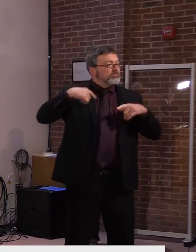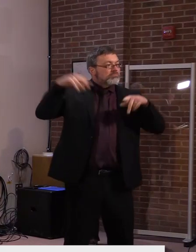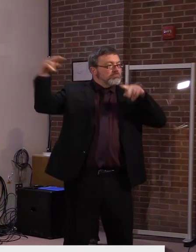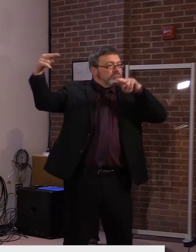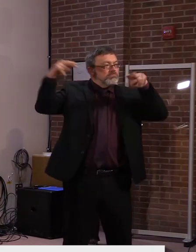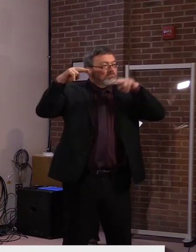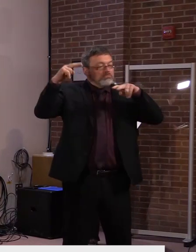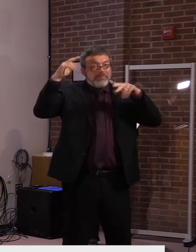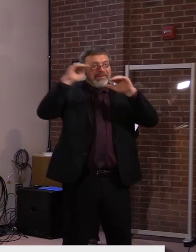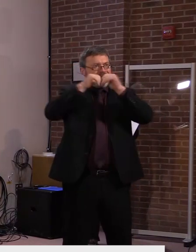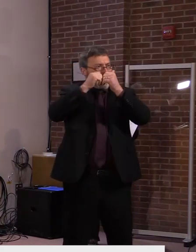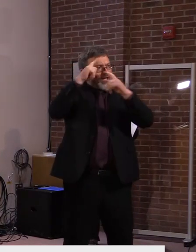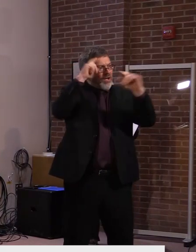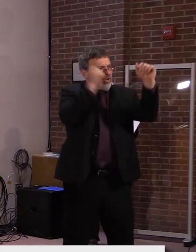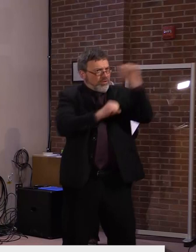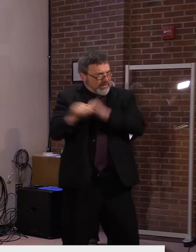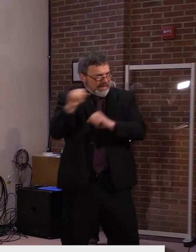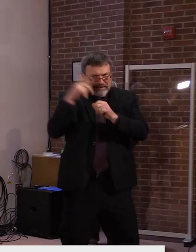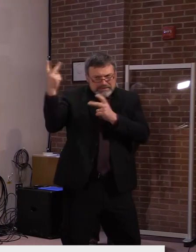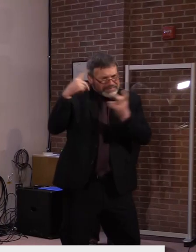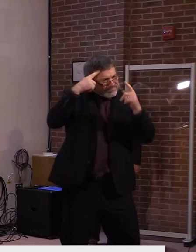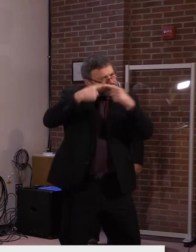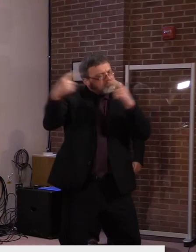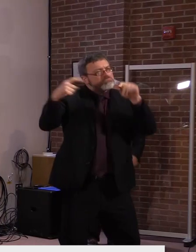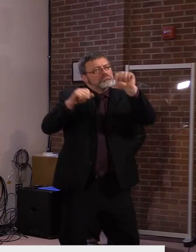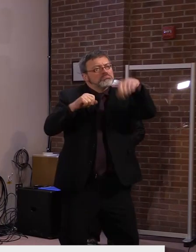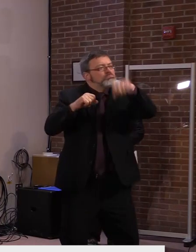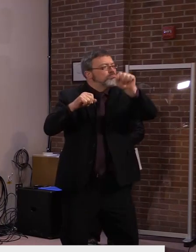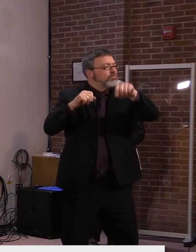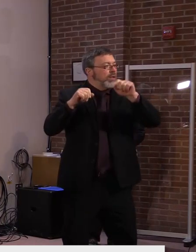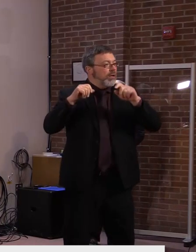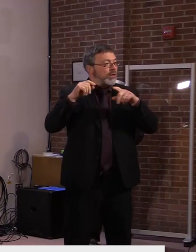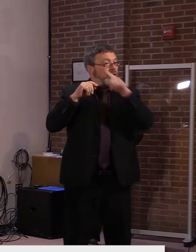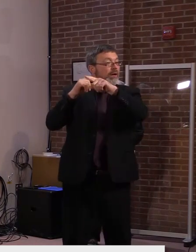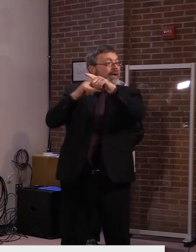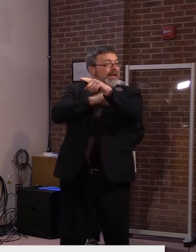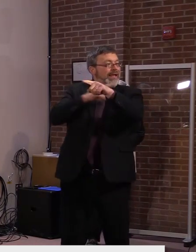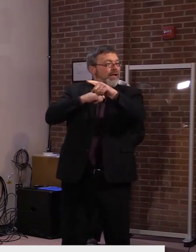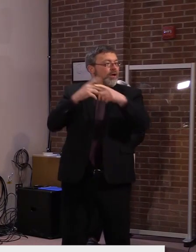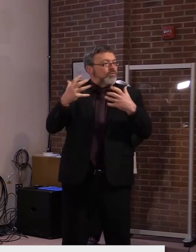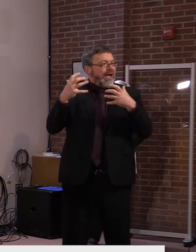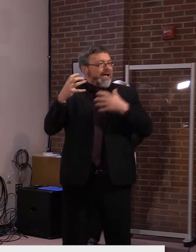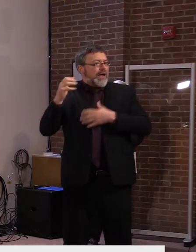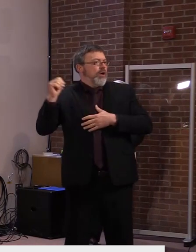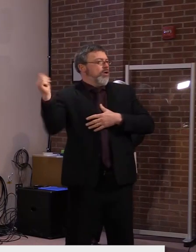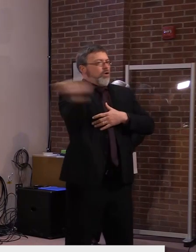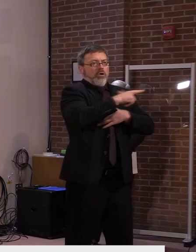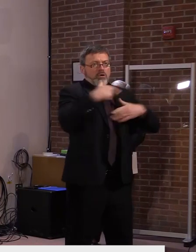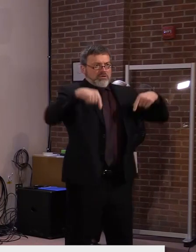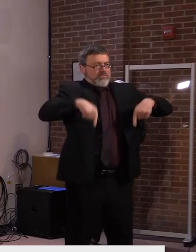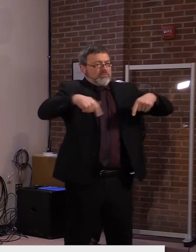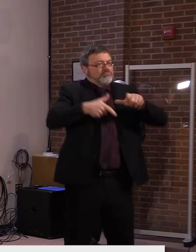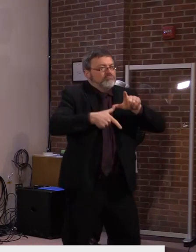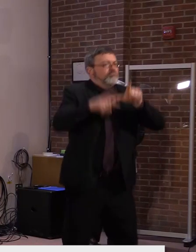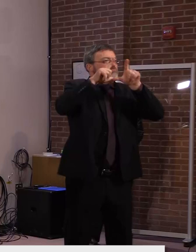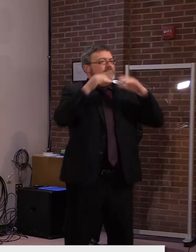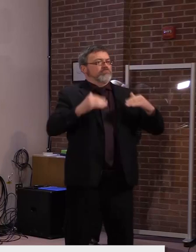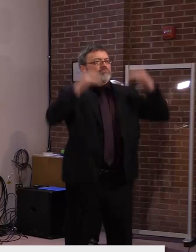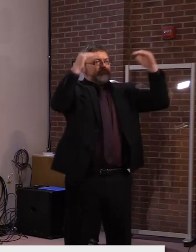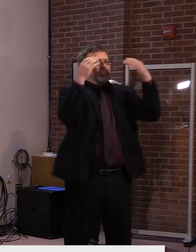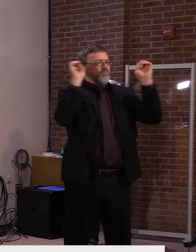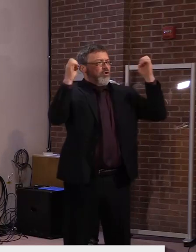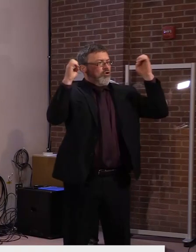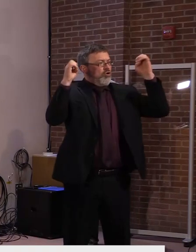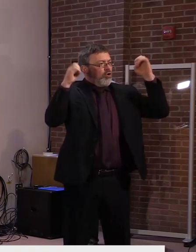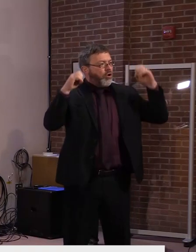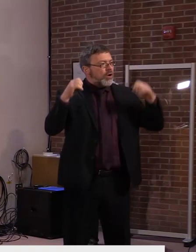strategy. Legislative leaders believe we need to return to a state of emergency, impose a statewide mask mandate, and a